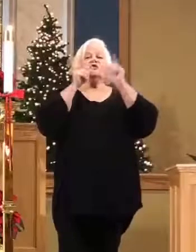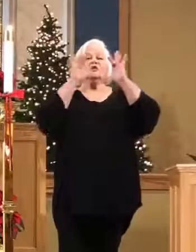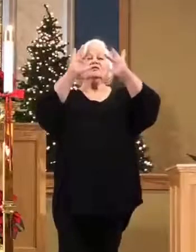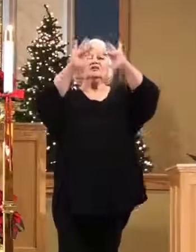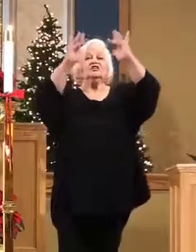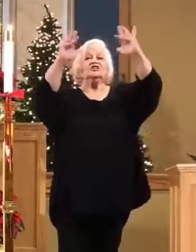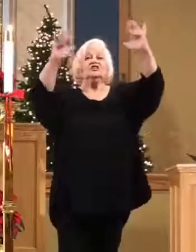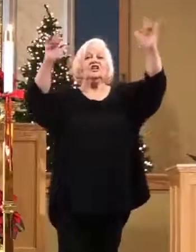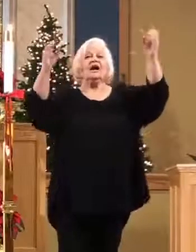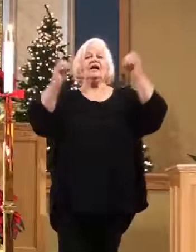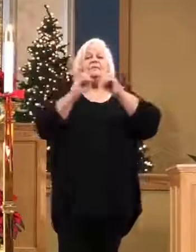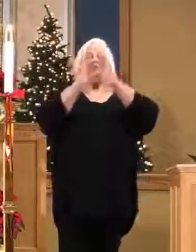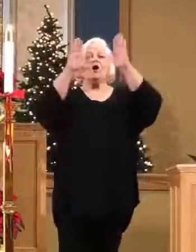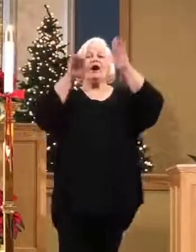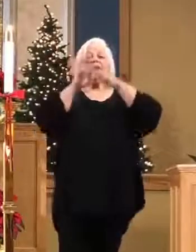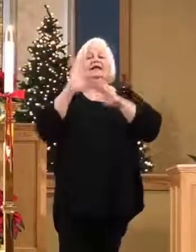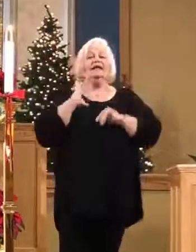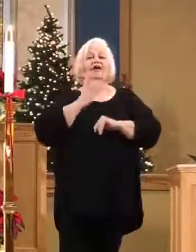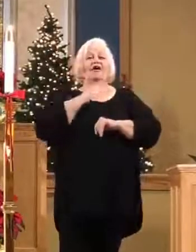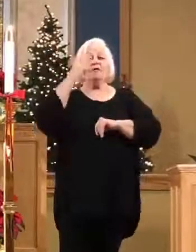our minds, and